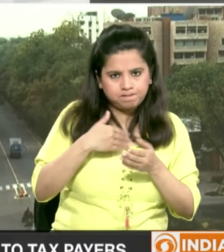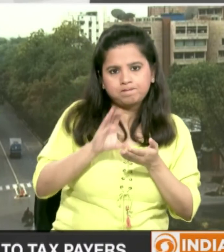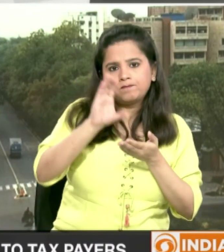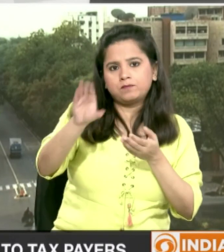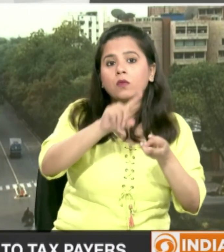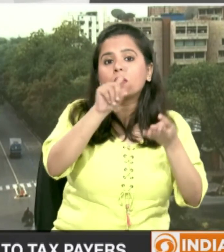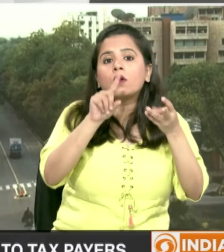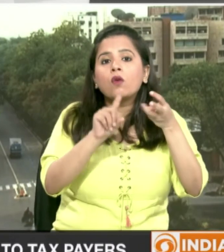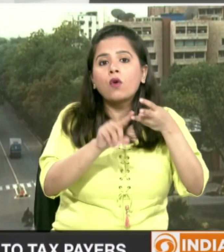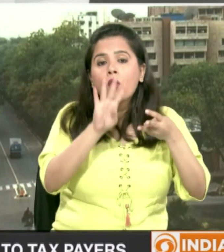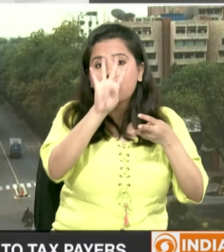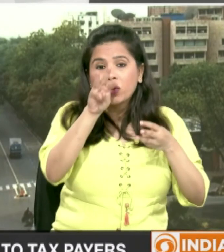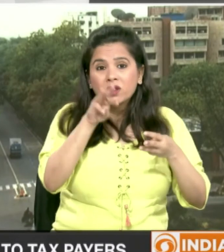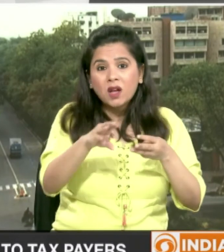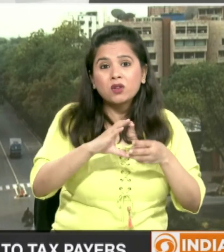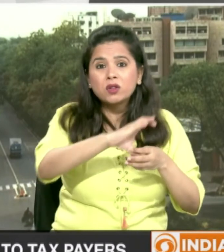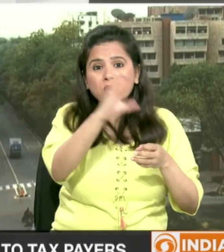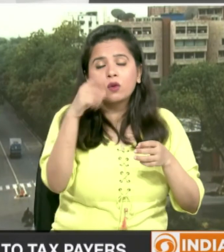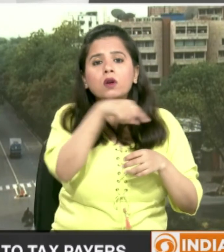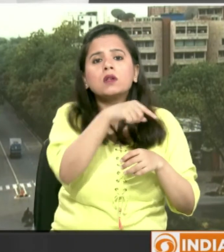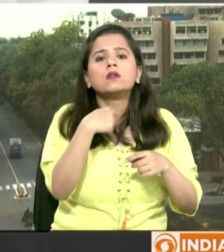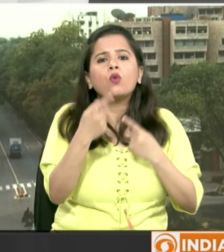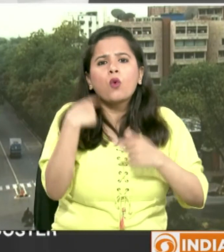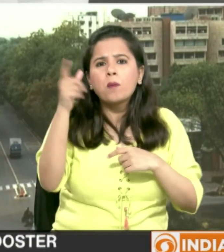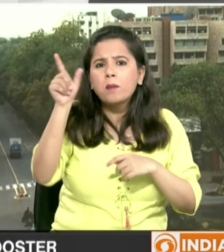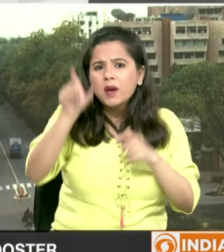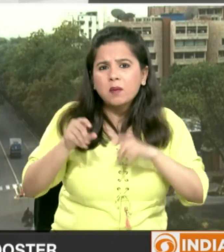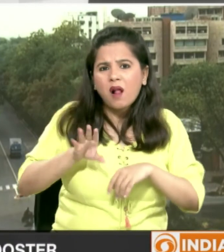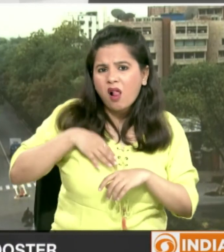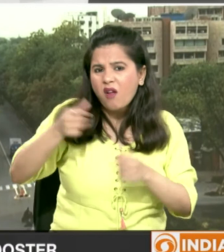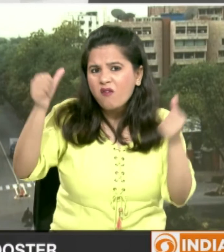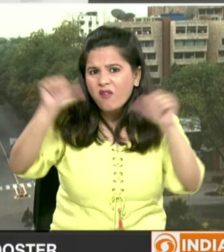4,000 crore rupee credit guarantee also for the MSME sector.